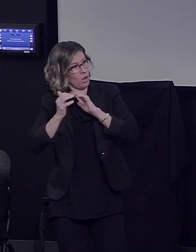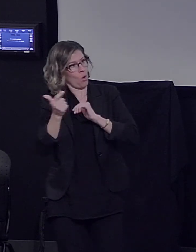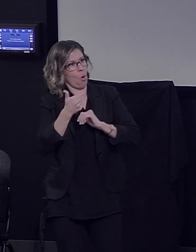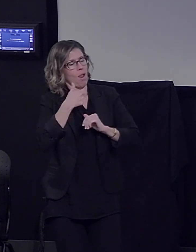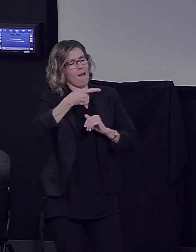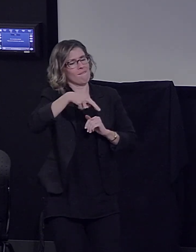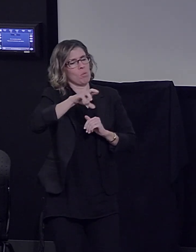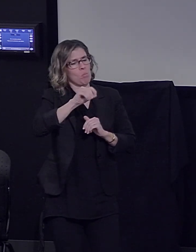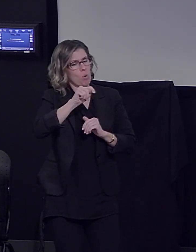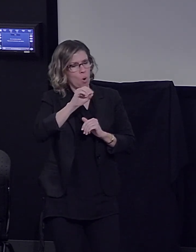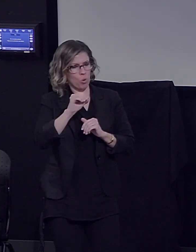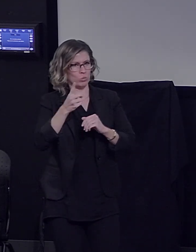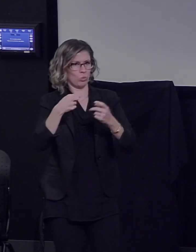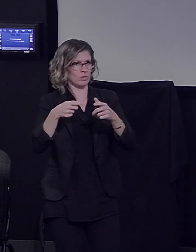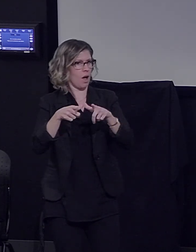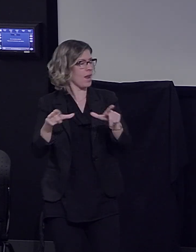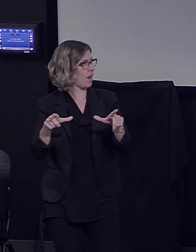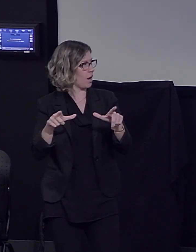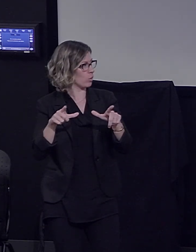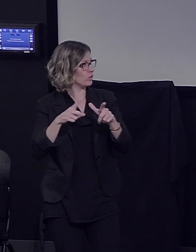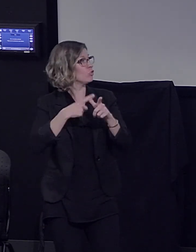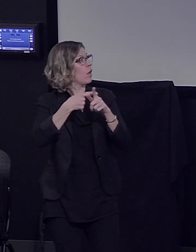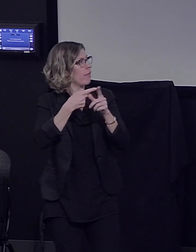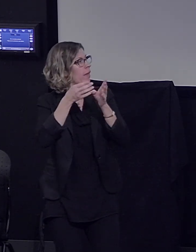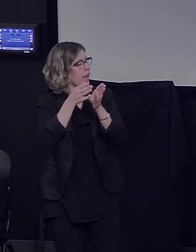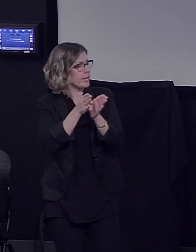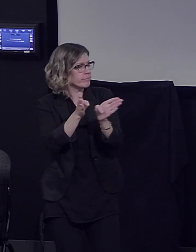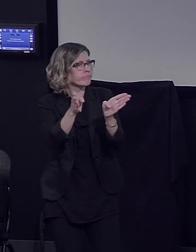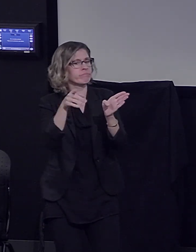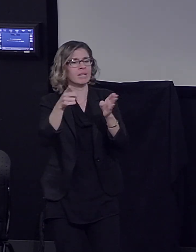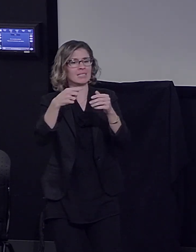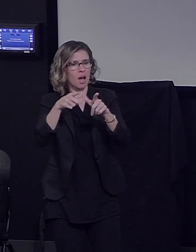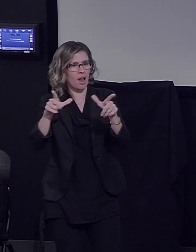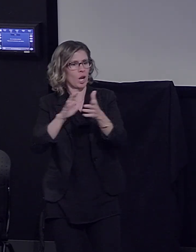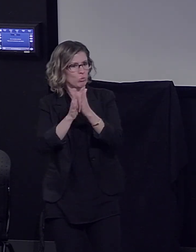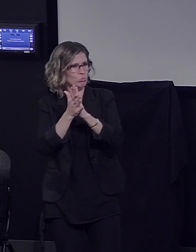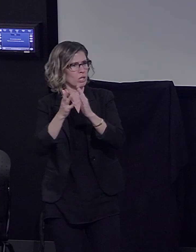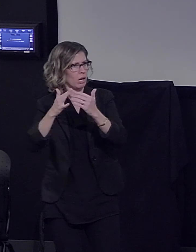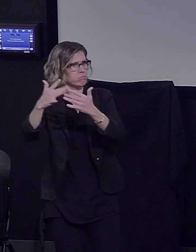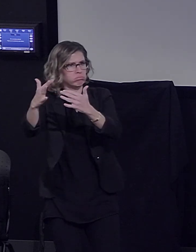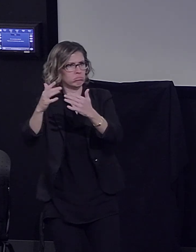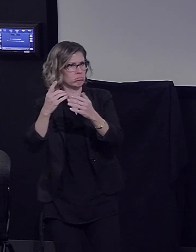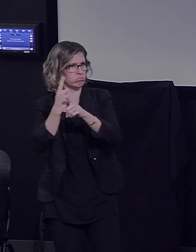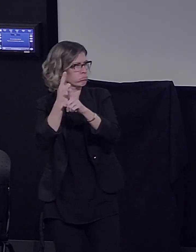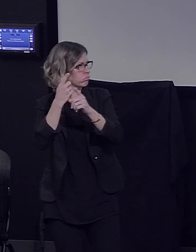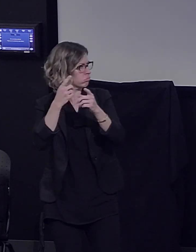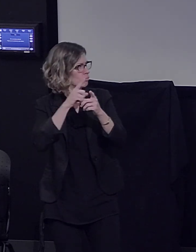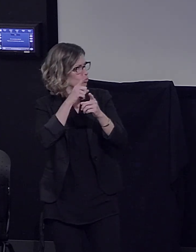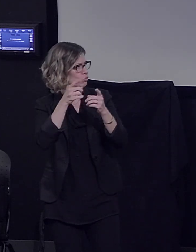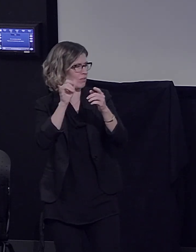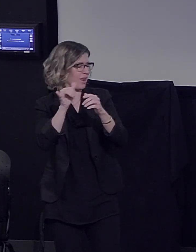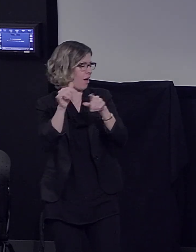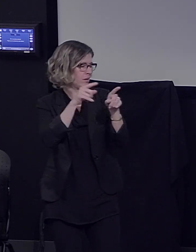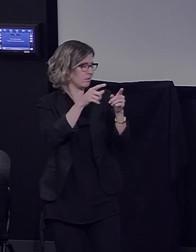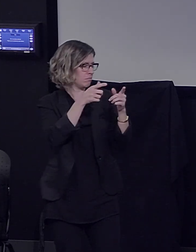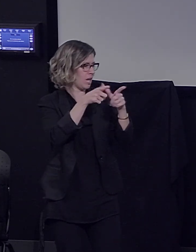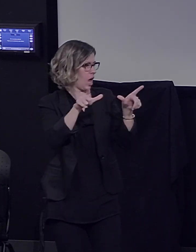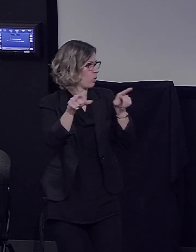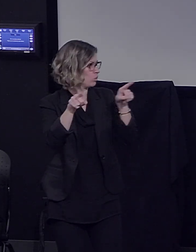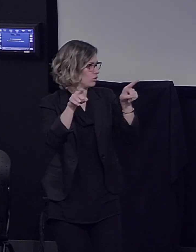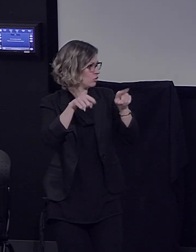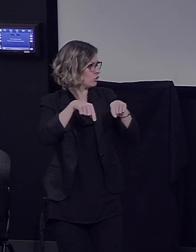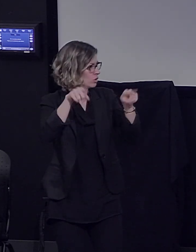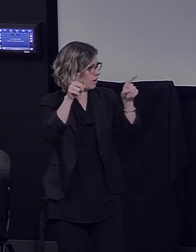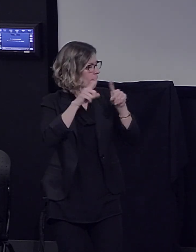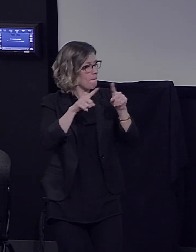sign developed, it became very sophisticated, like language, true language became sophisticated. But the beginning, or the root of